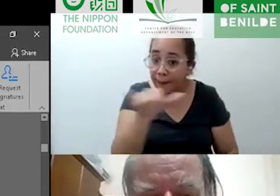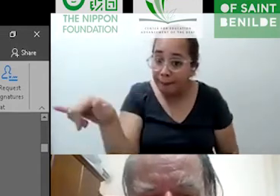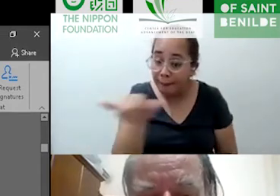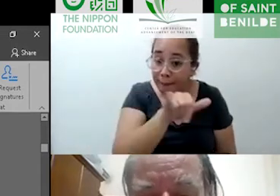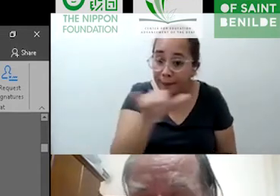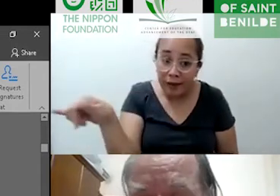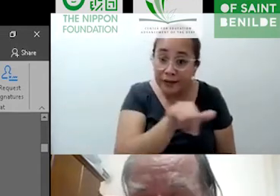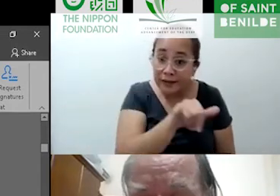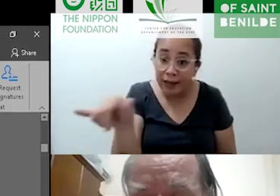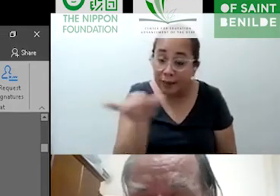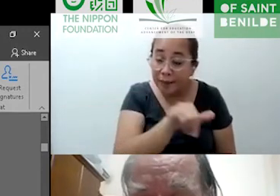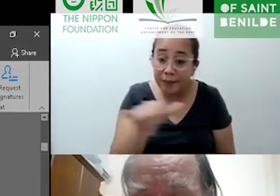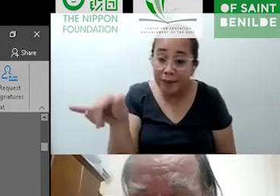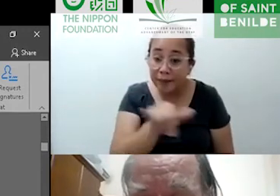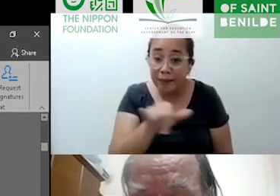12 after that?